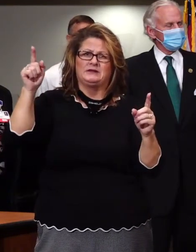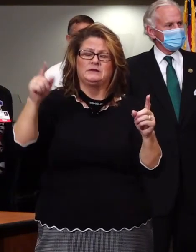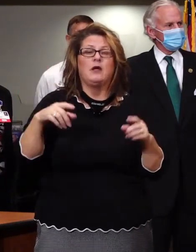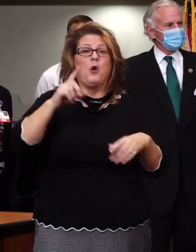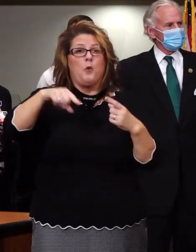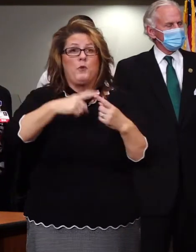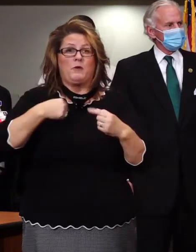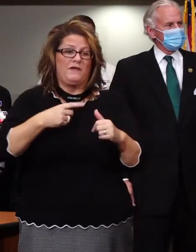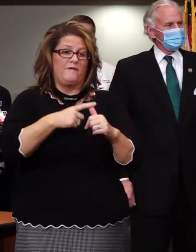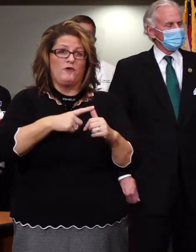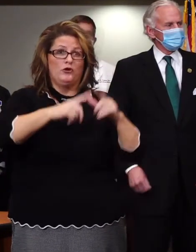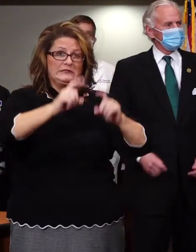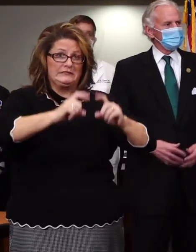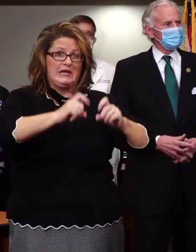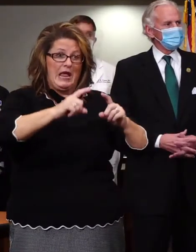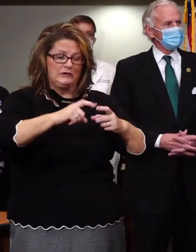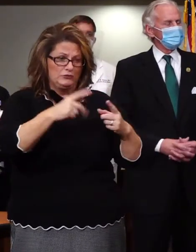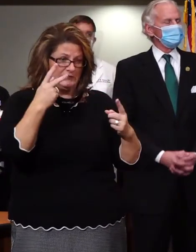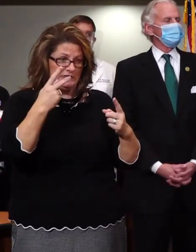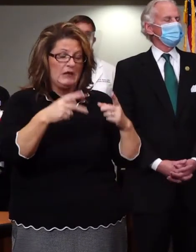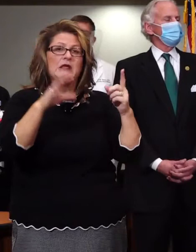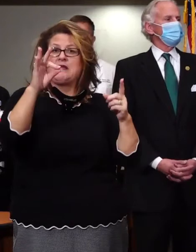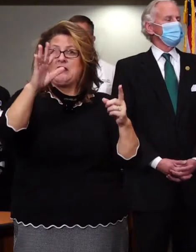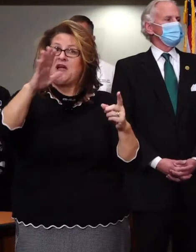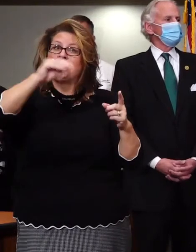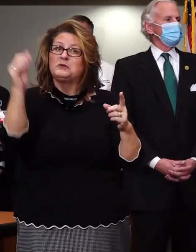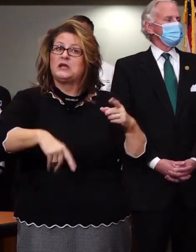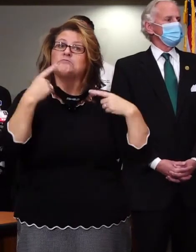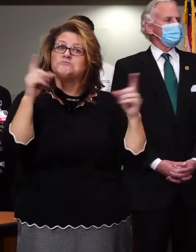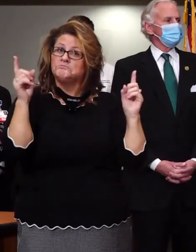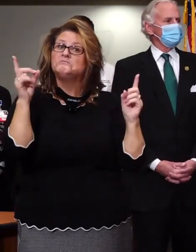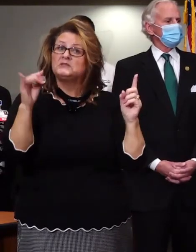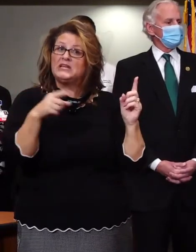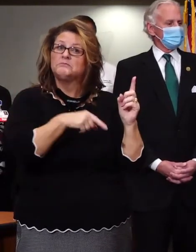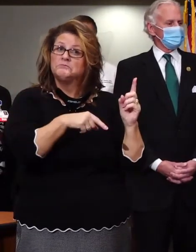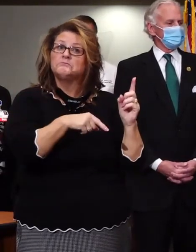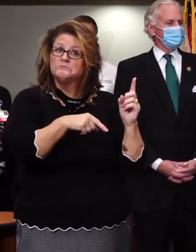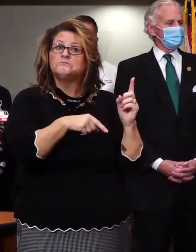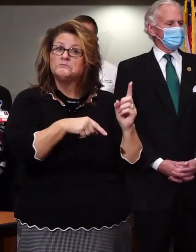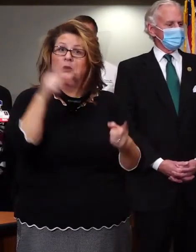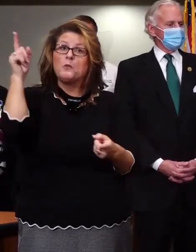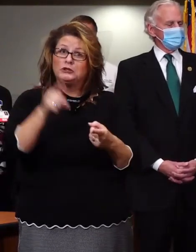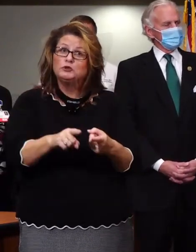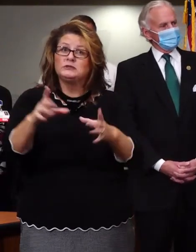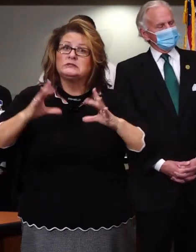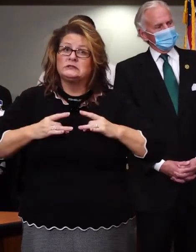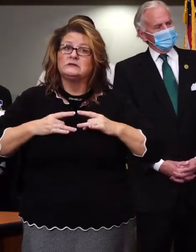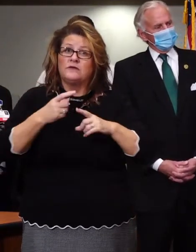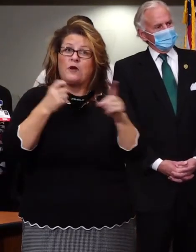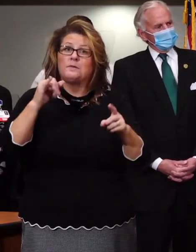both vaccines demonstrated upwards of 95% effectiveness in reducing the severity of COVID-19